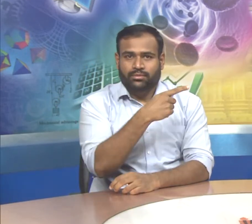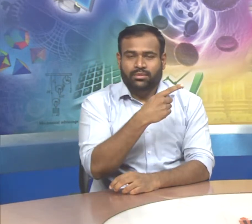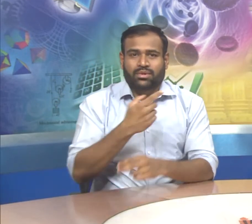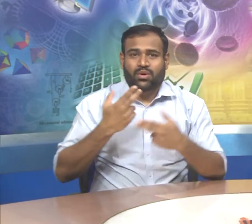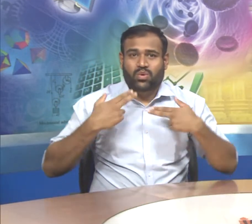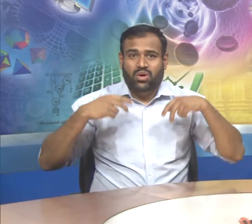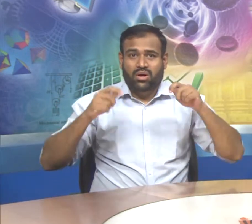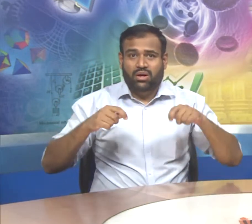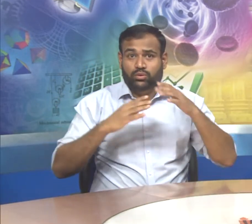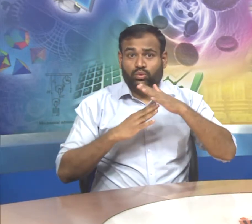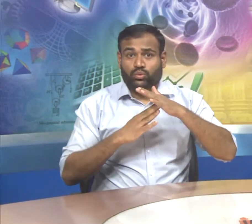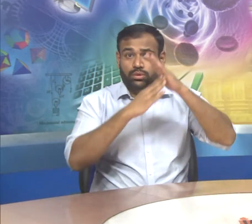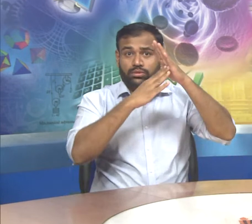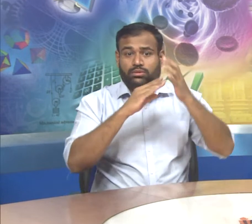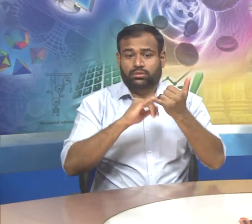Collegium.